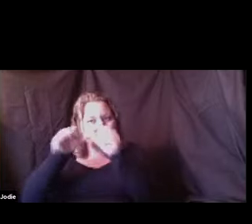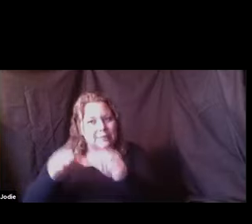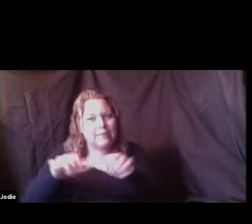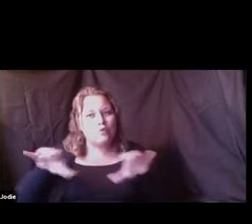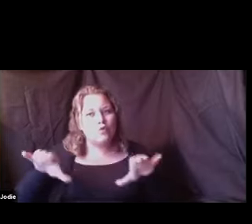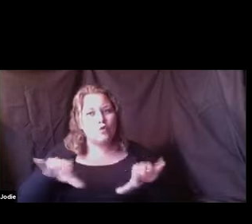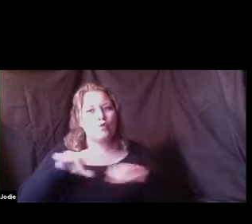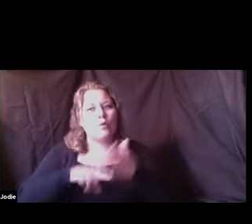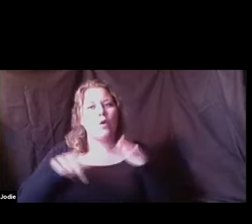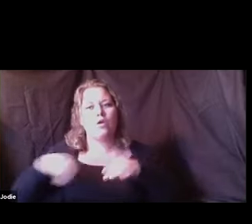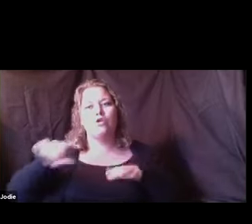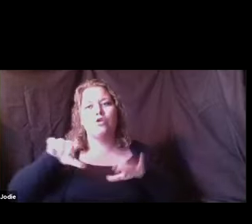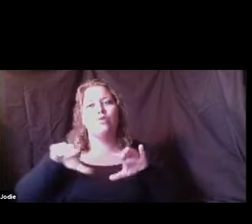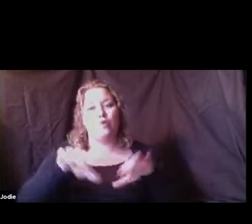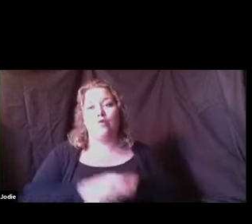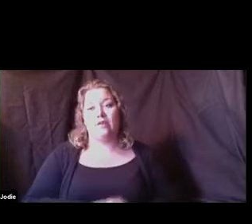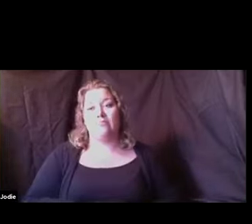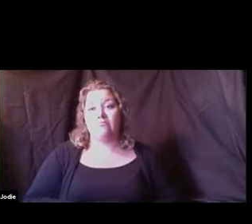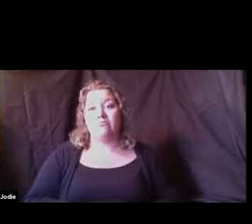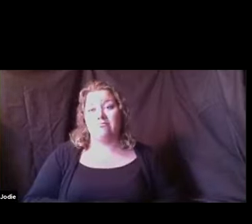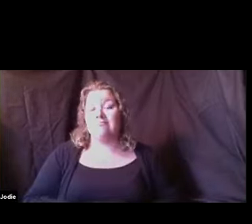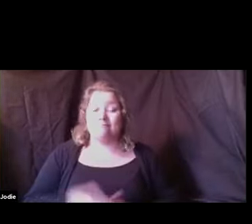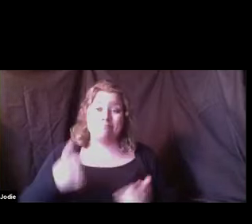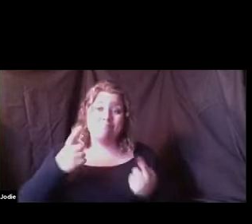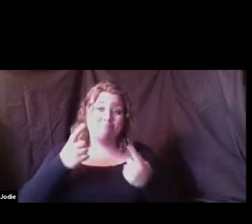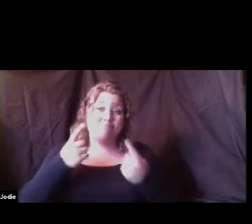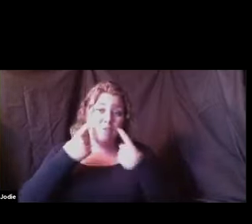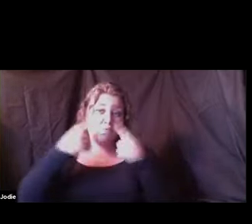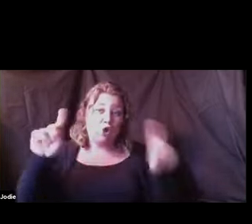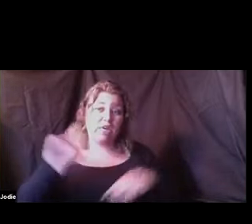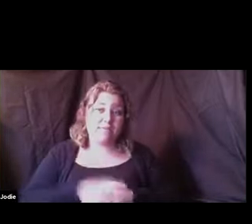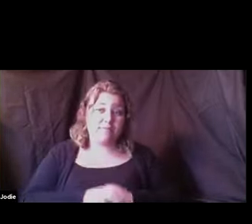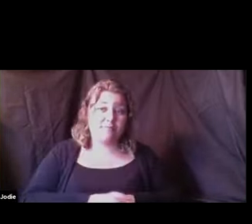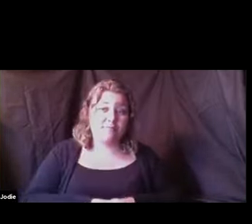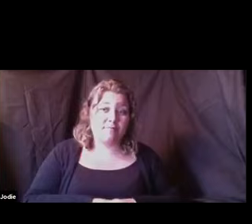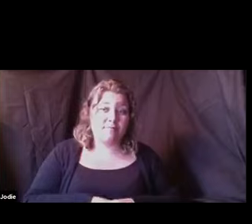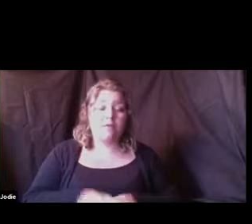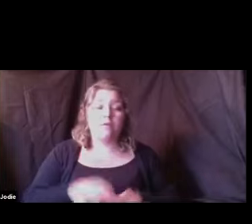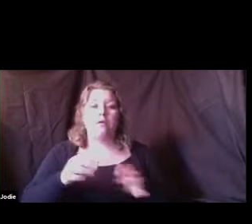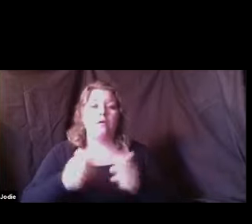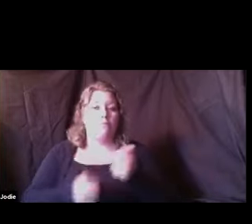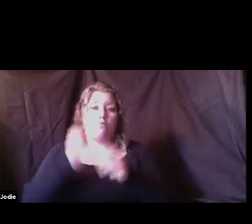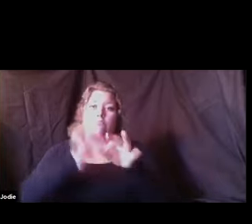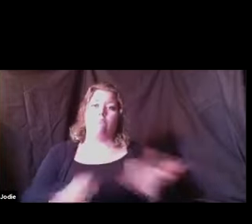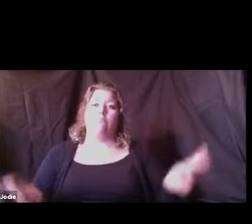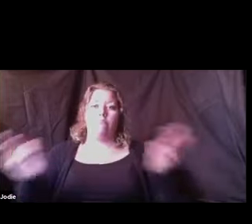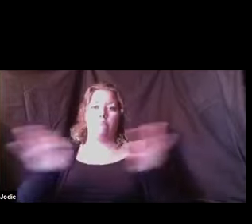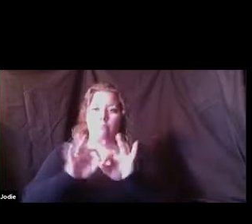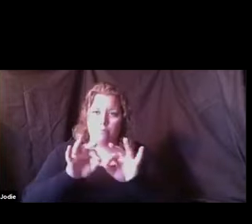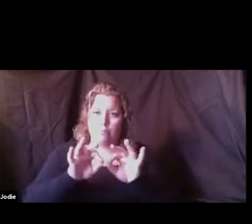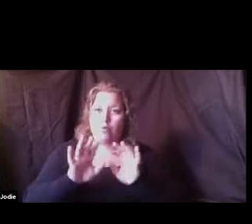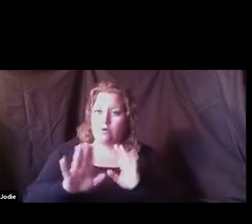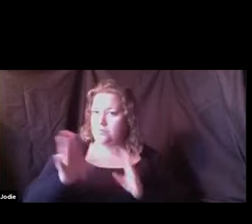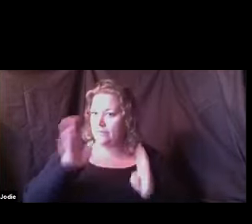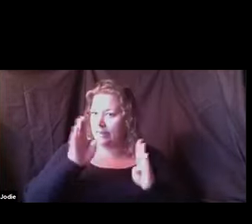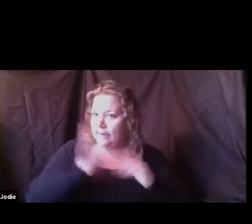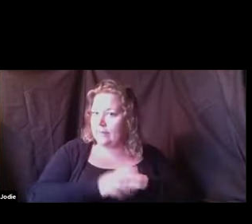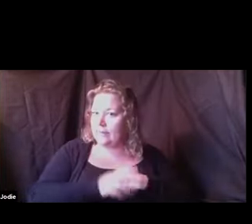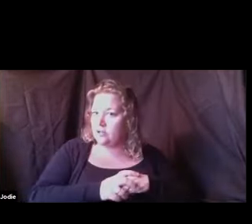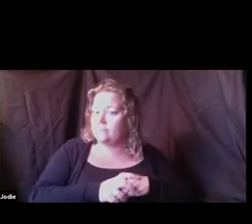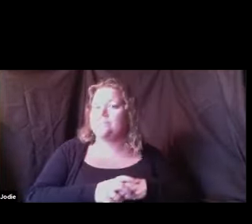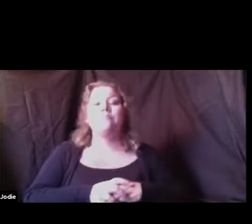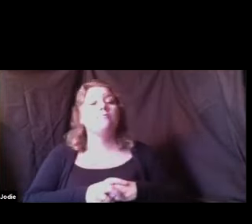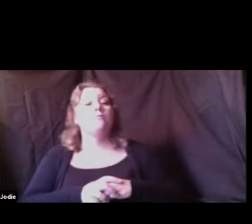working. And I think, just to point out, the most critical areas of risk as we make decisions every